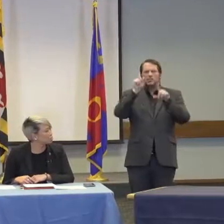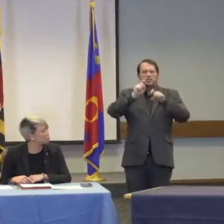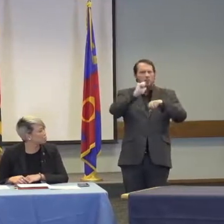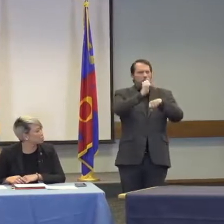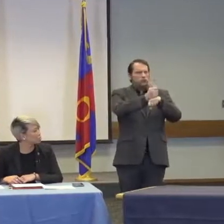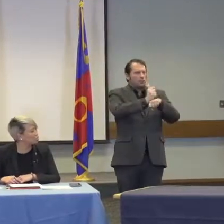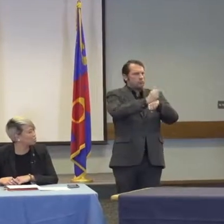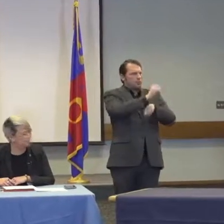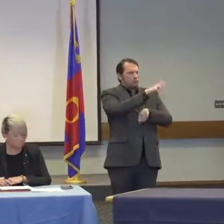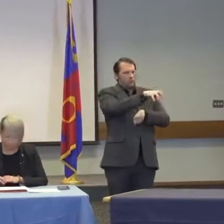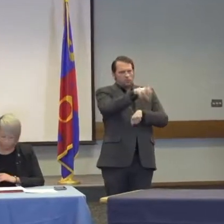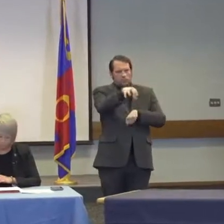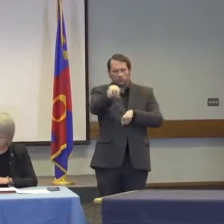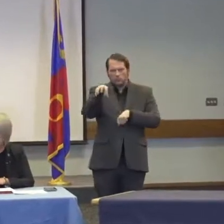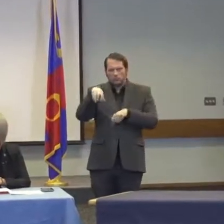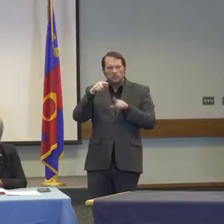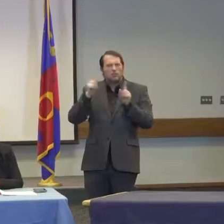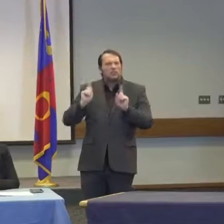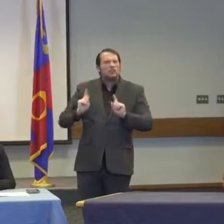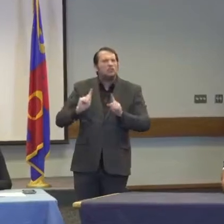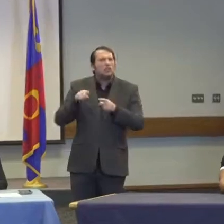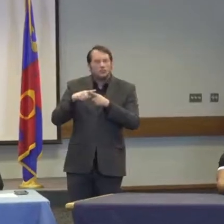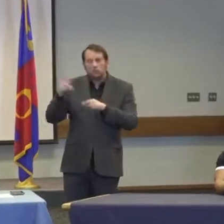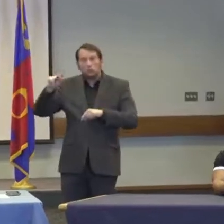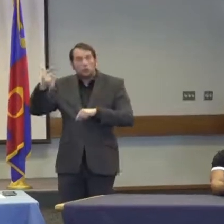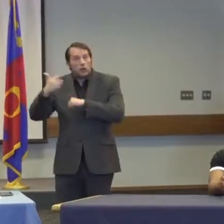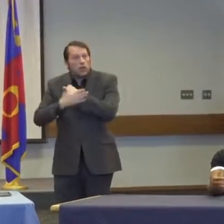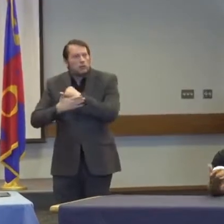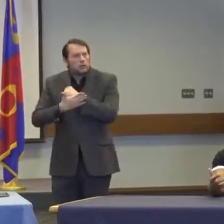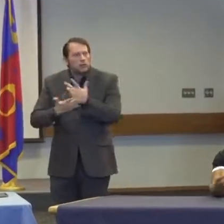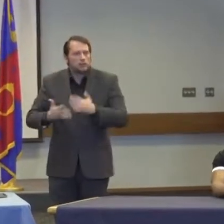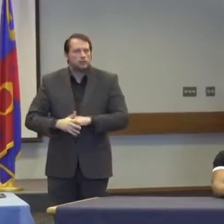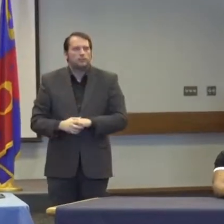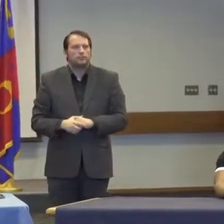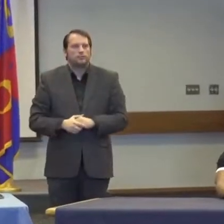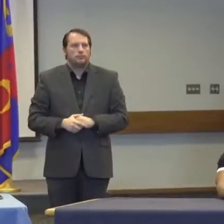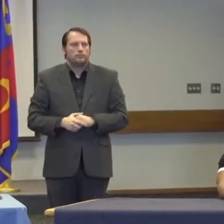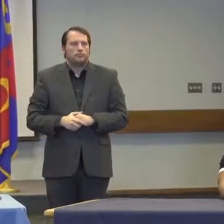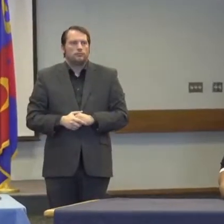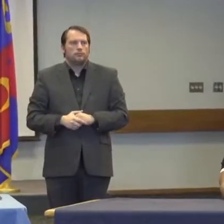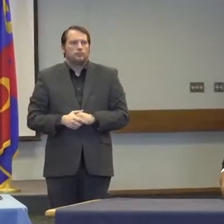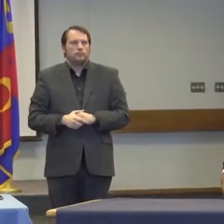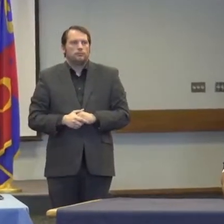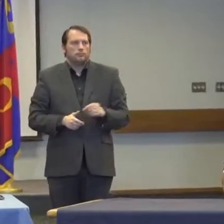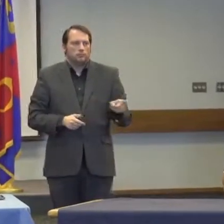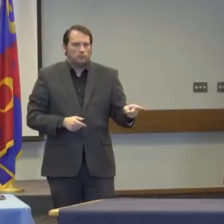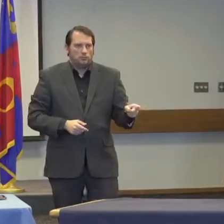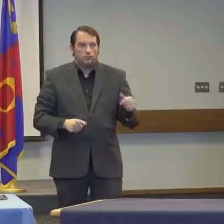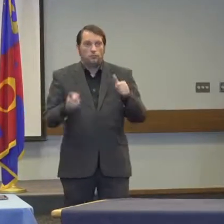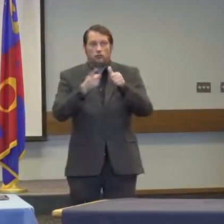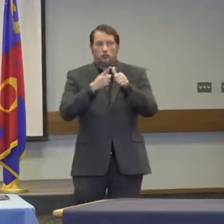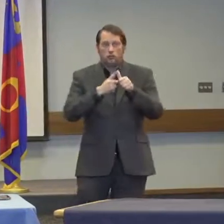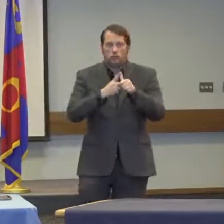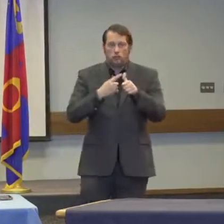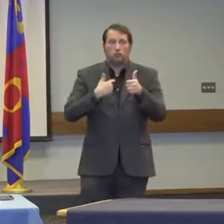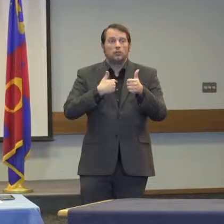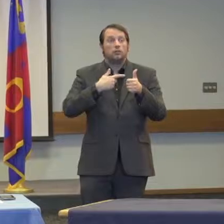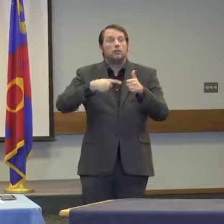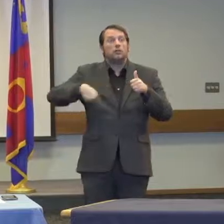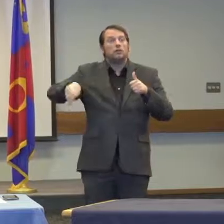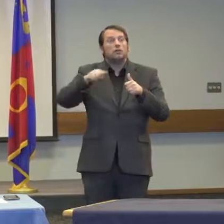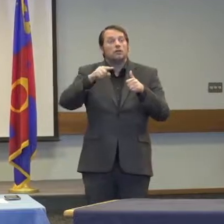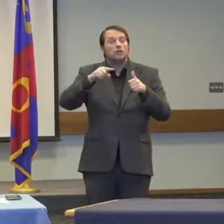explain why testing is important. So the three core fundamentals of pandemic response are contingent upon early testing,